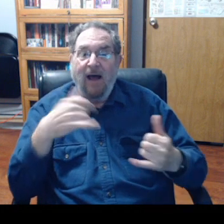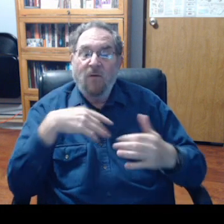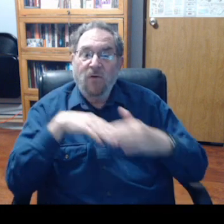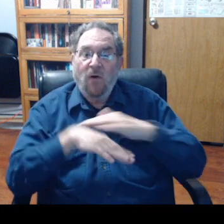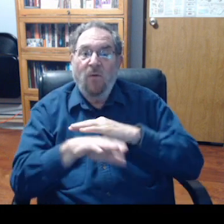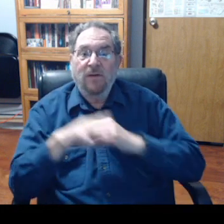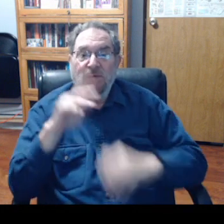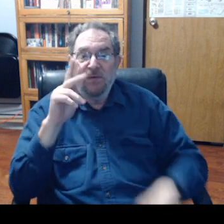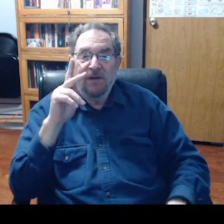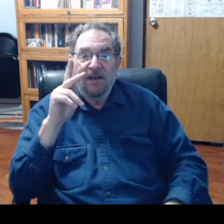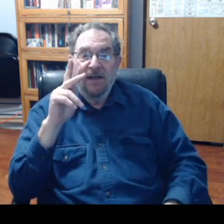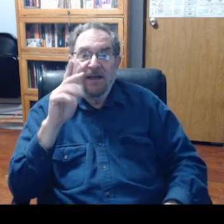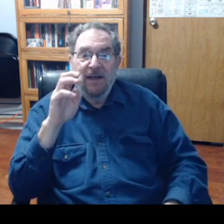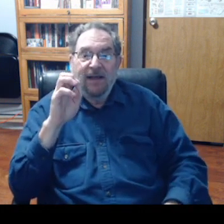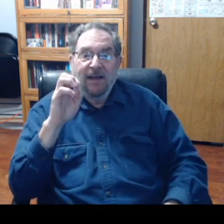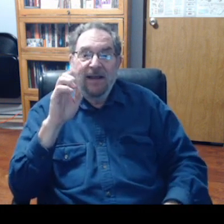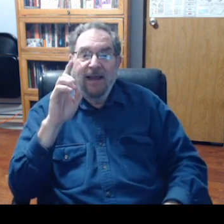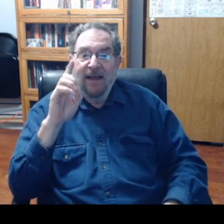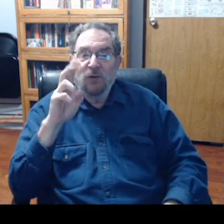Now I'm going to the